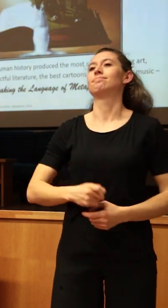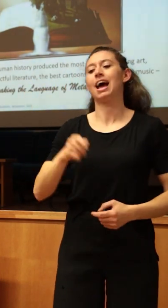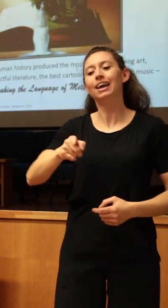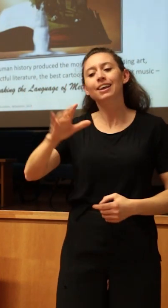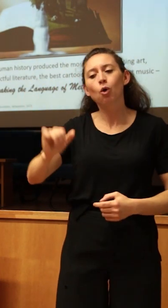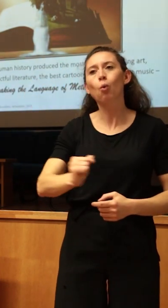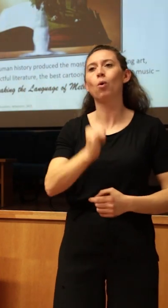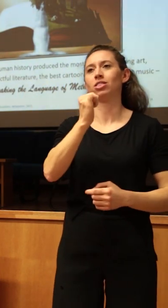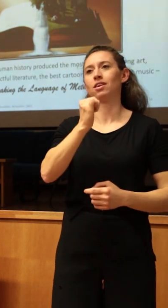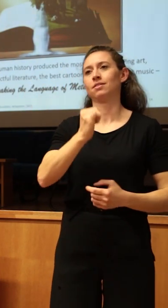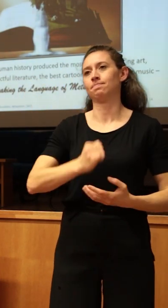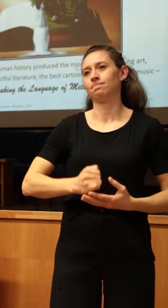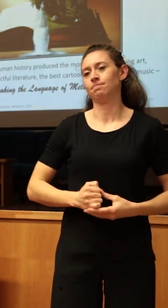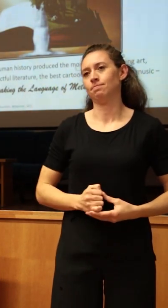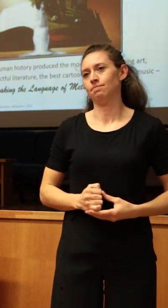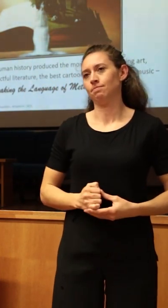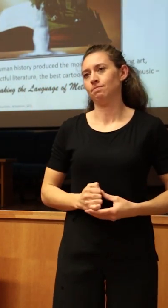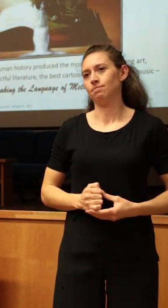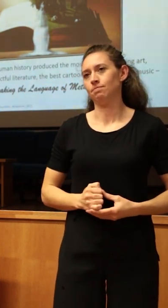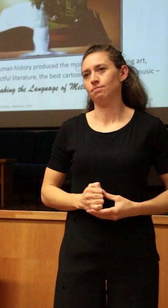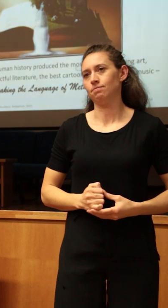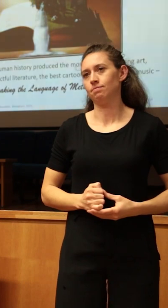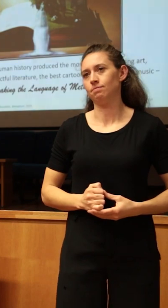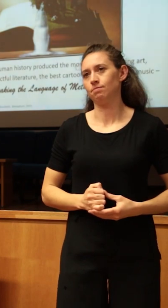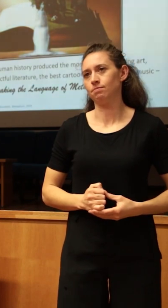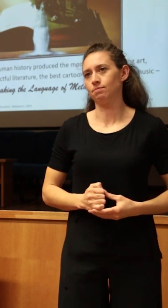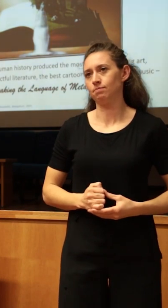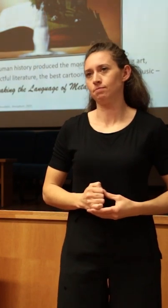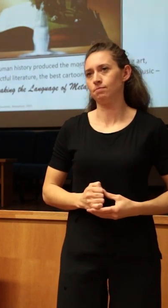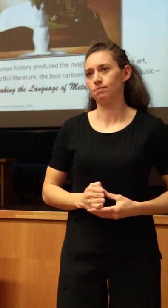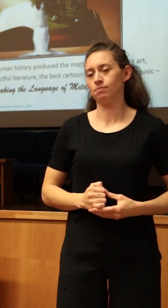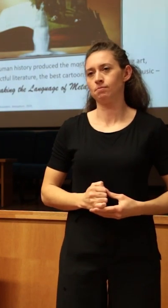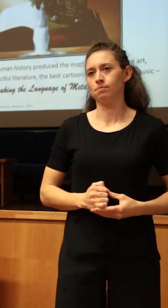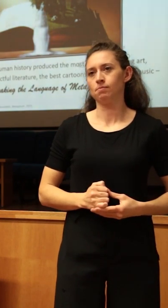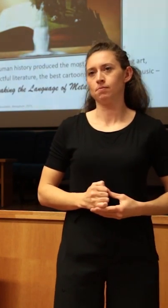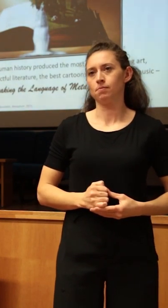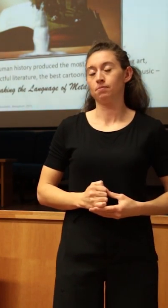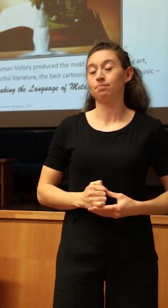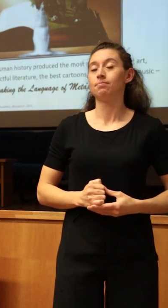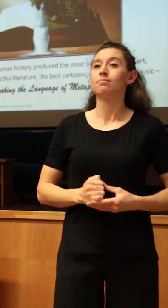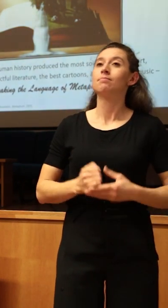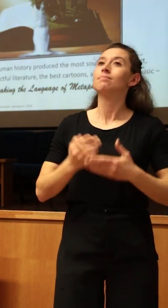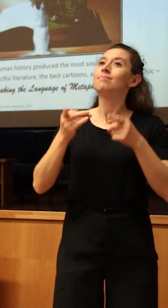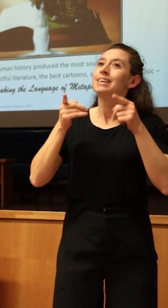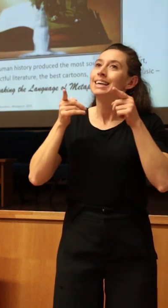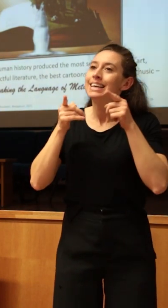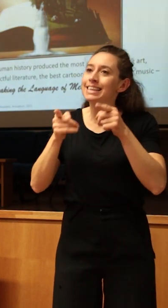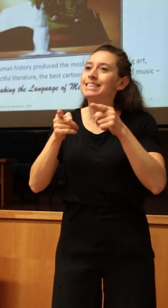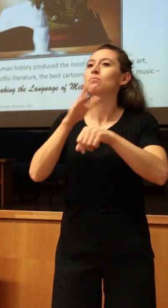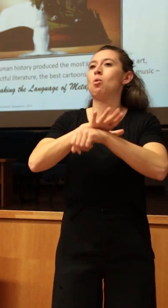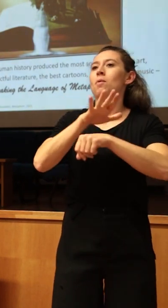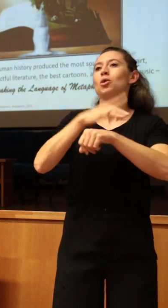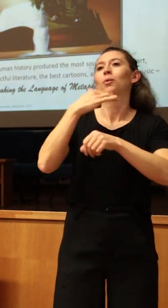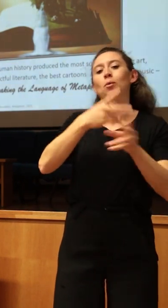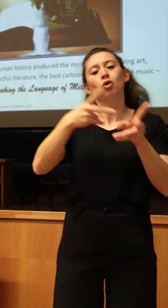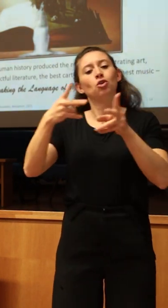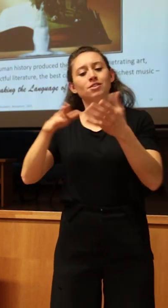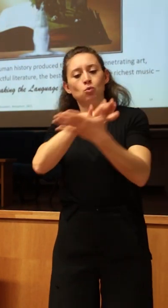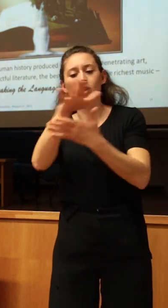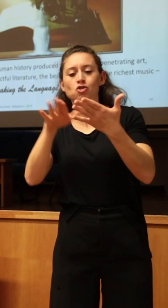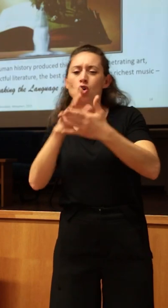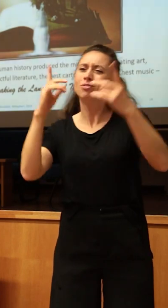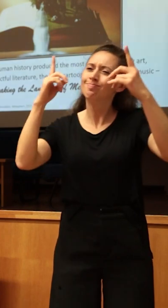linearity, the linear, the logical solutions, the logical answers fail us. Y ese es el momento precisamente donde